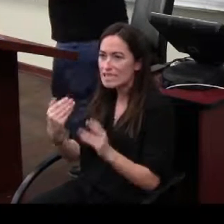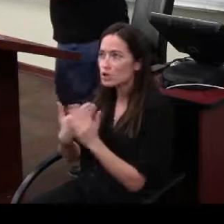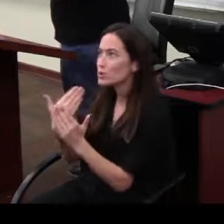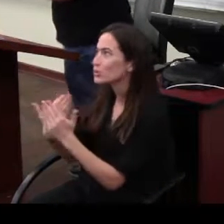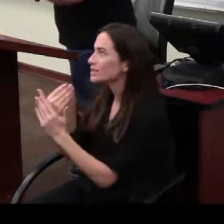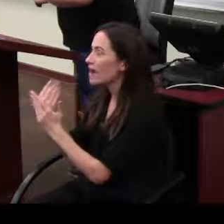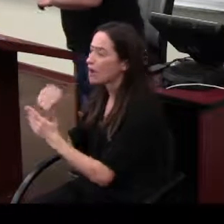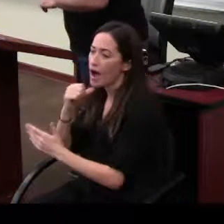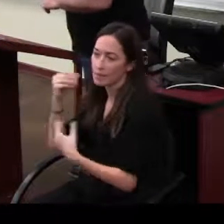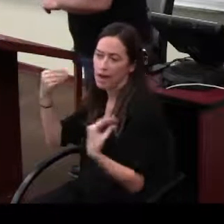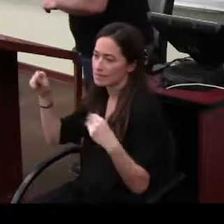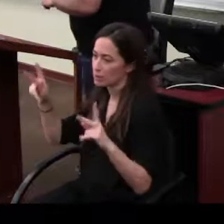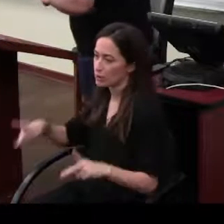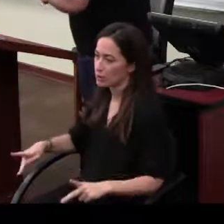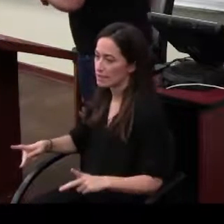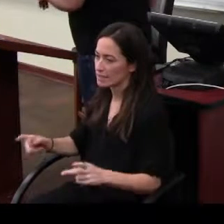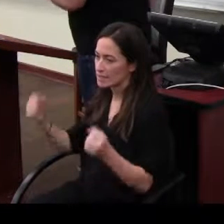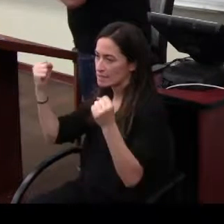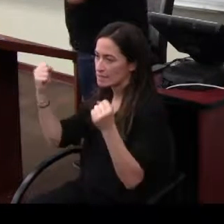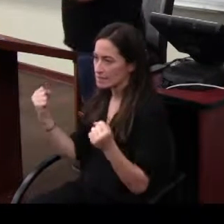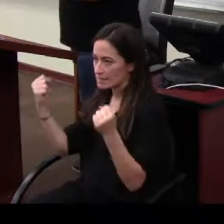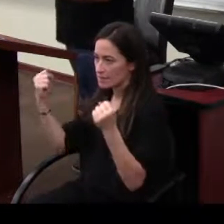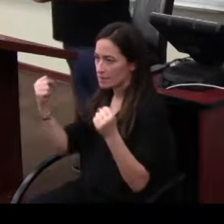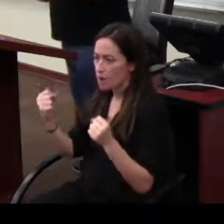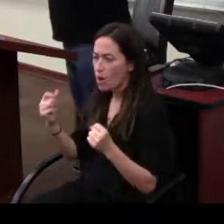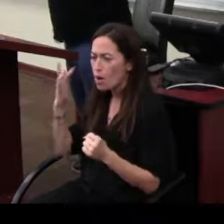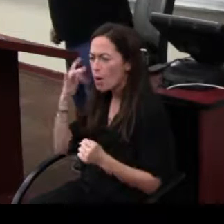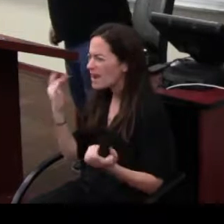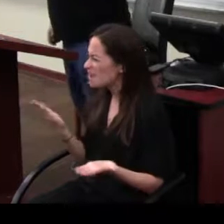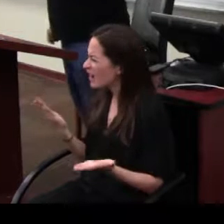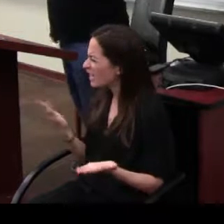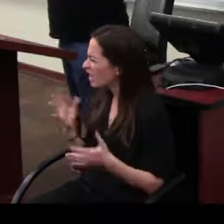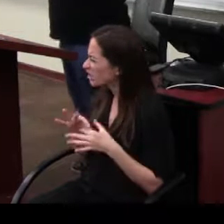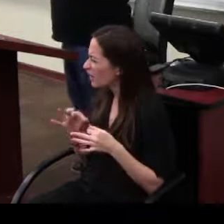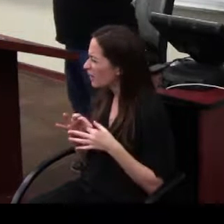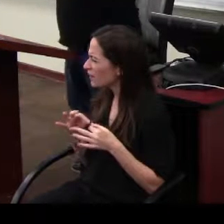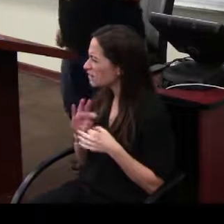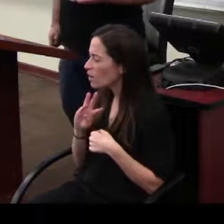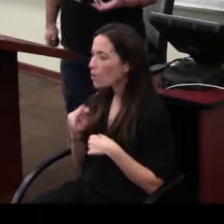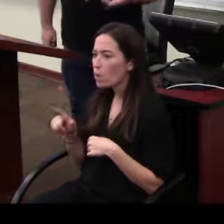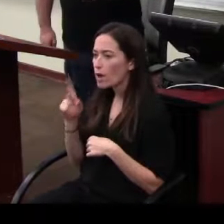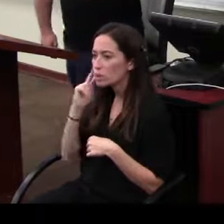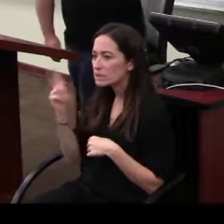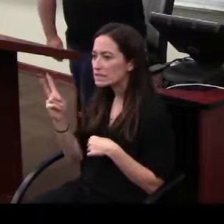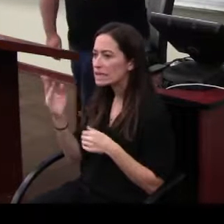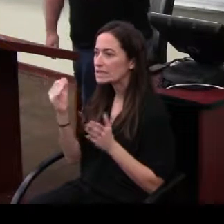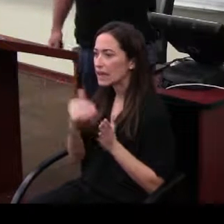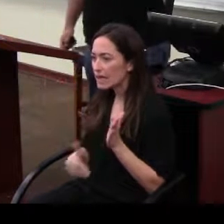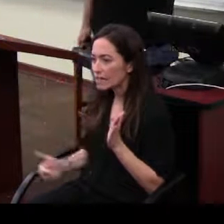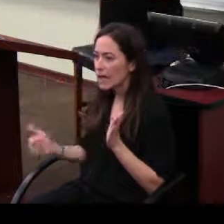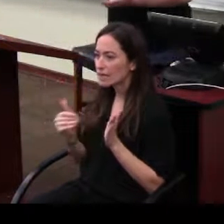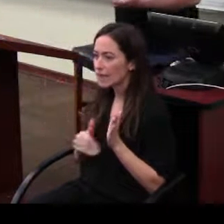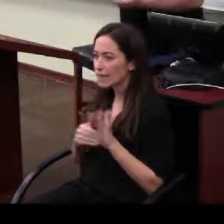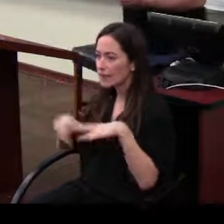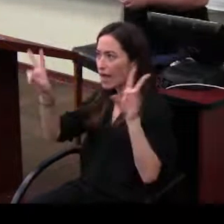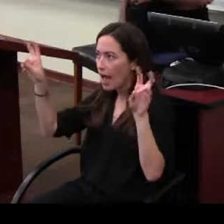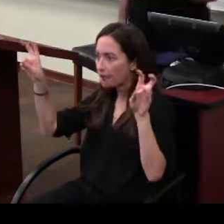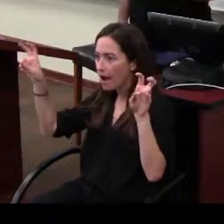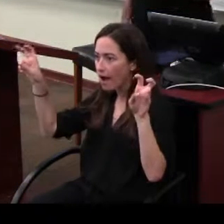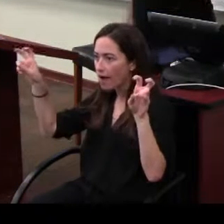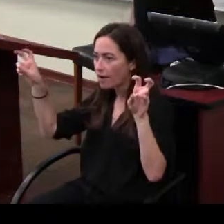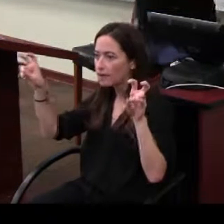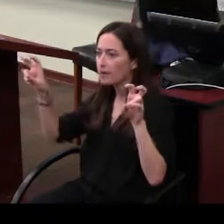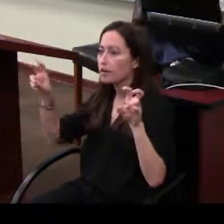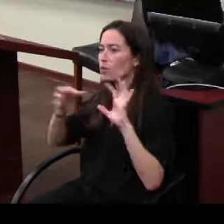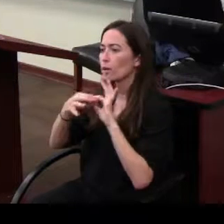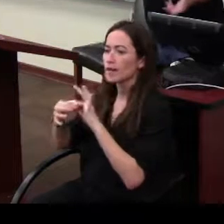not a salesperson. Yay. Why am I here talking about this? Well, we're seeing these headlines over and over again. Lots of headlines